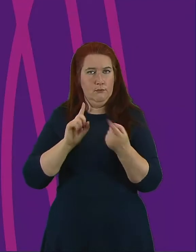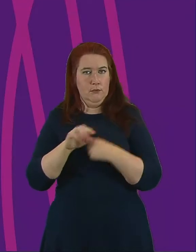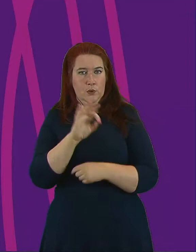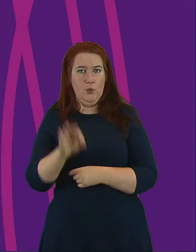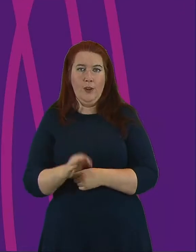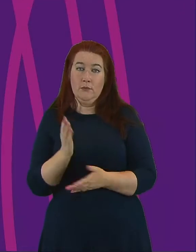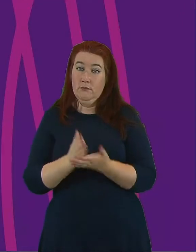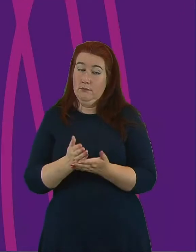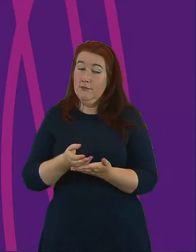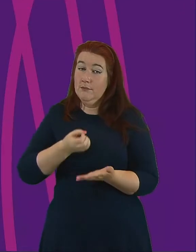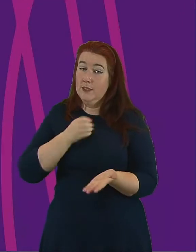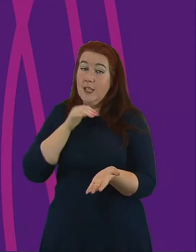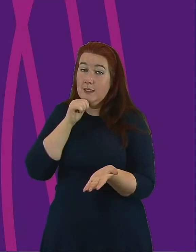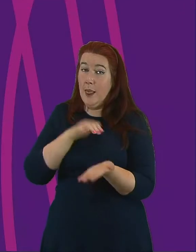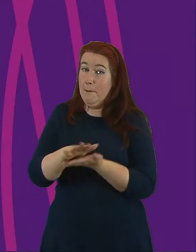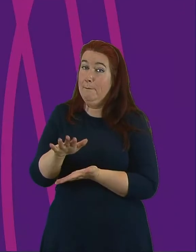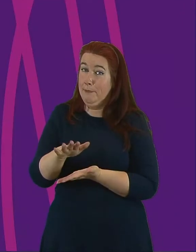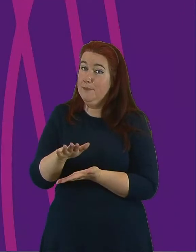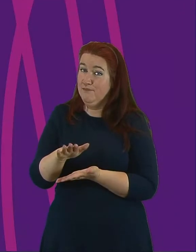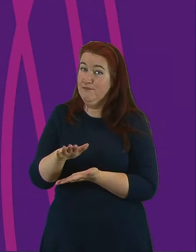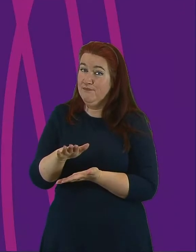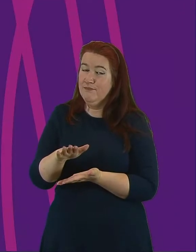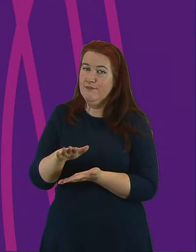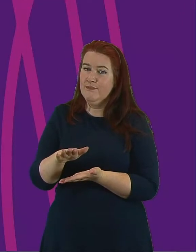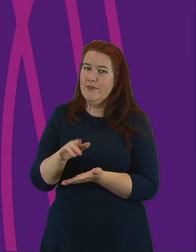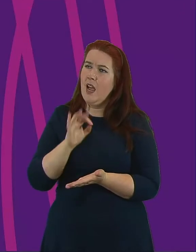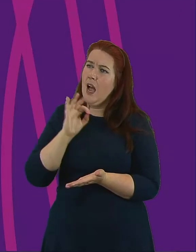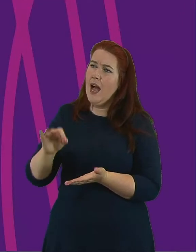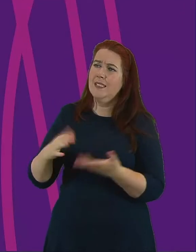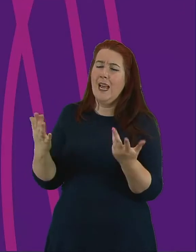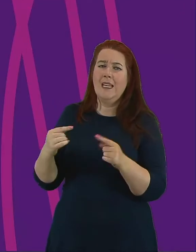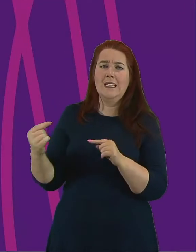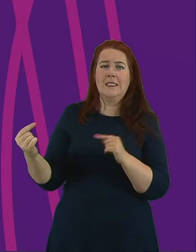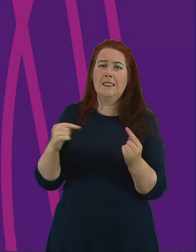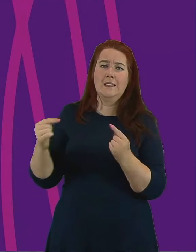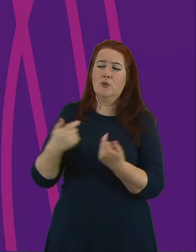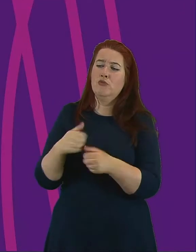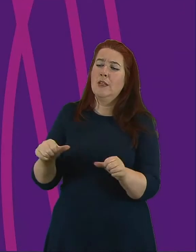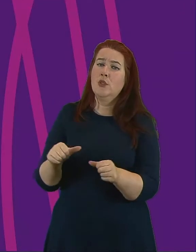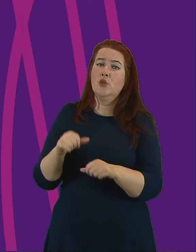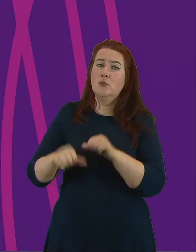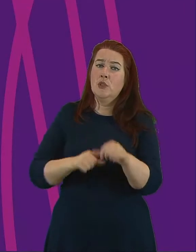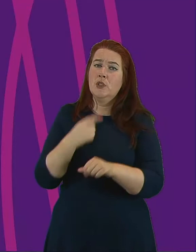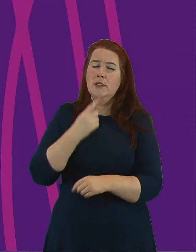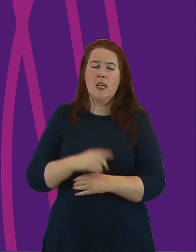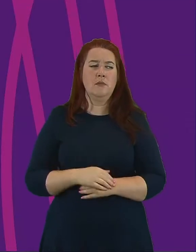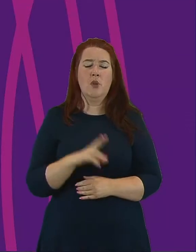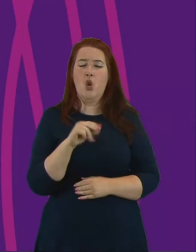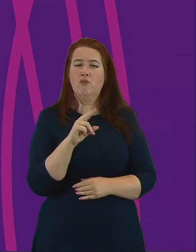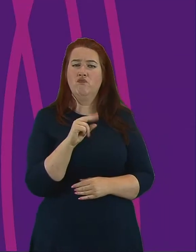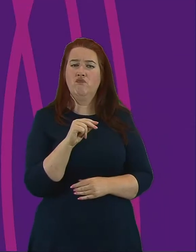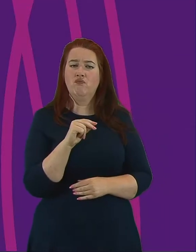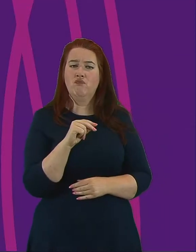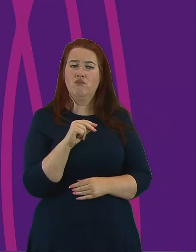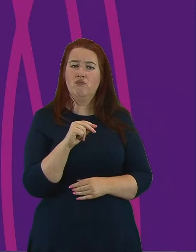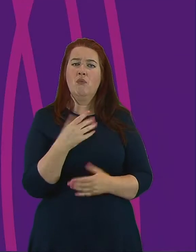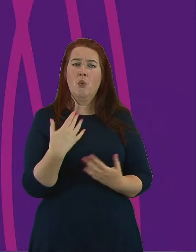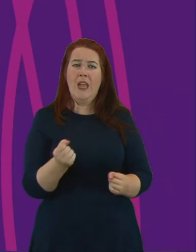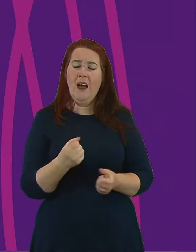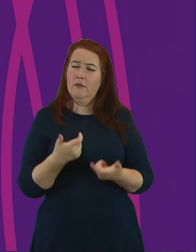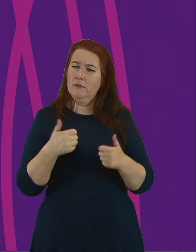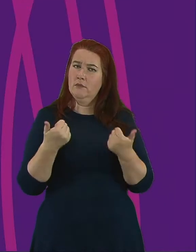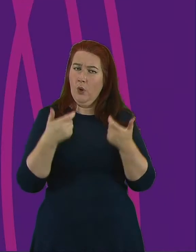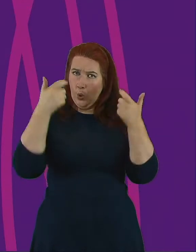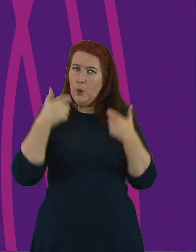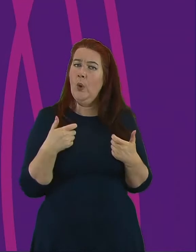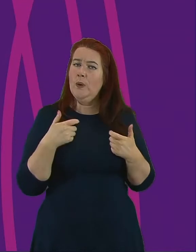on this. Because when he was asked if there was any dispute resolution procedure within these proposals, he said, no, we have a fine court system. I presume he was referring to the